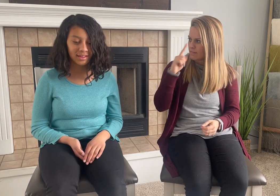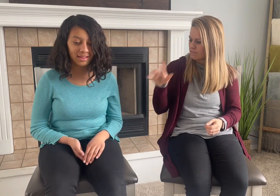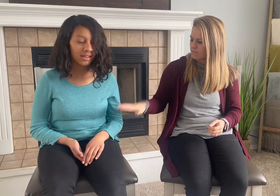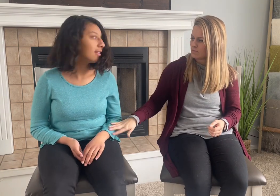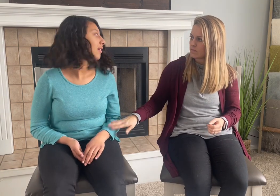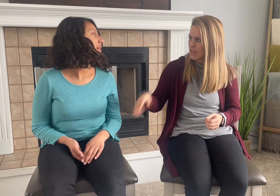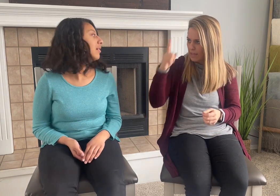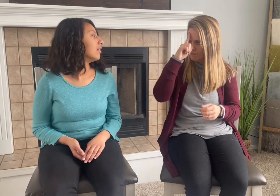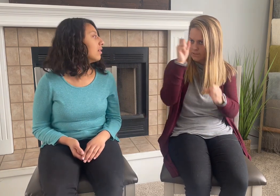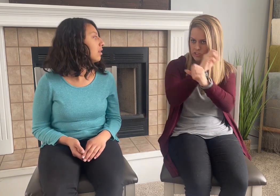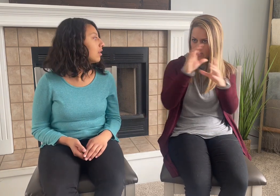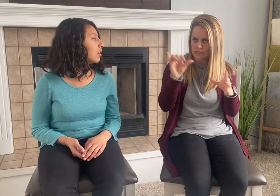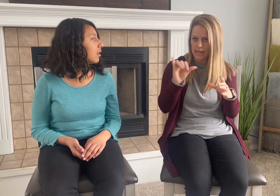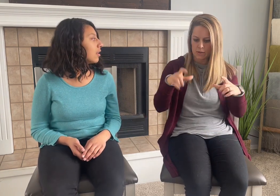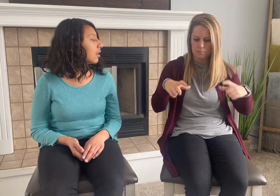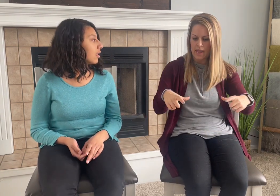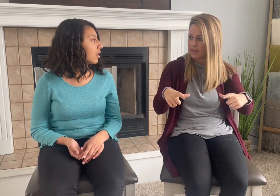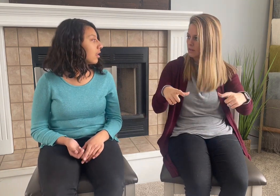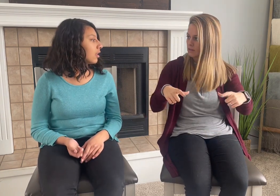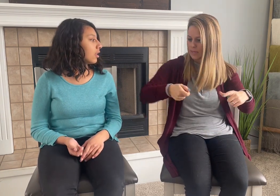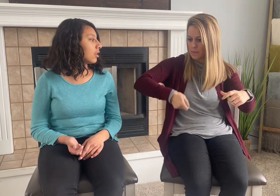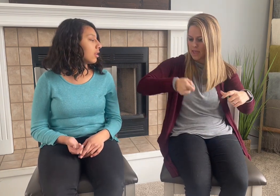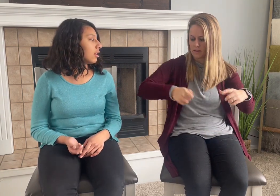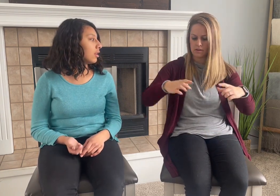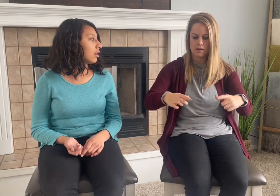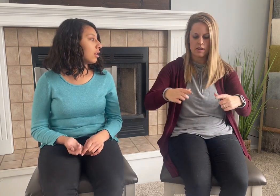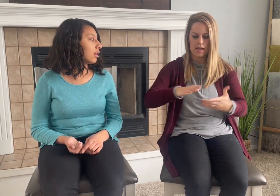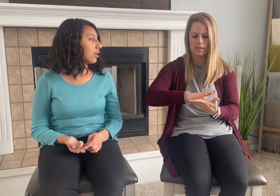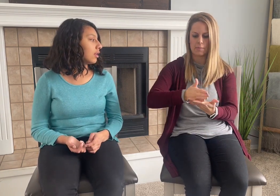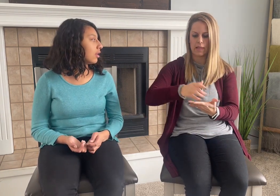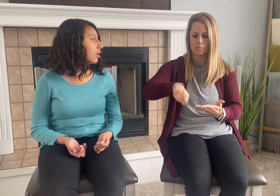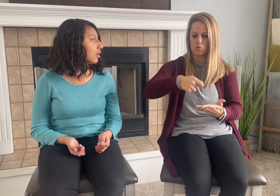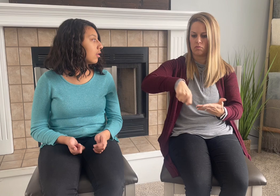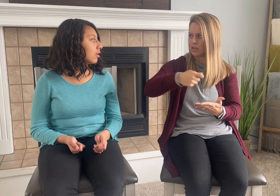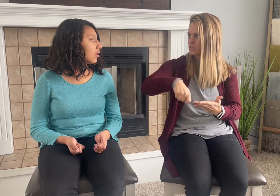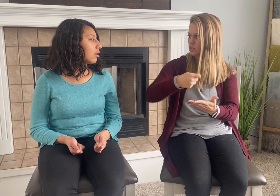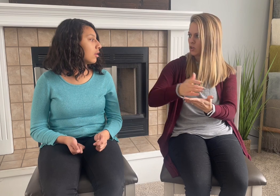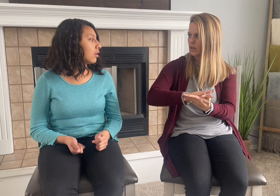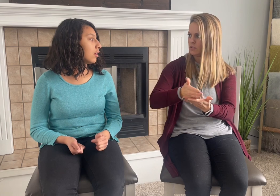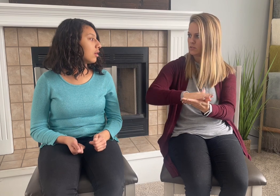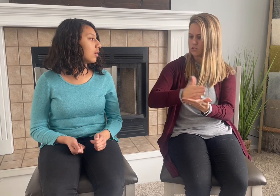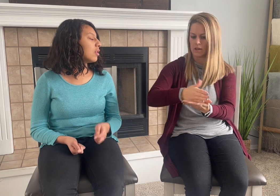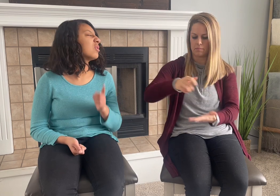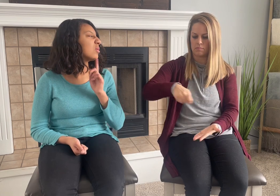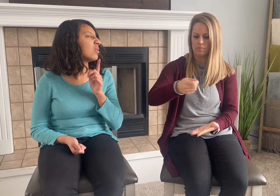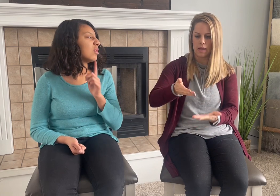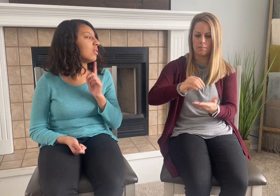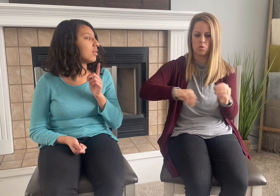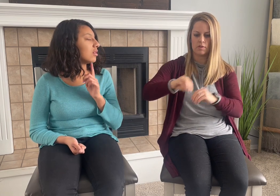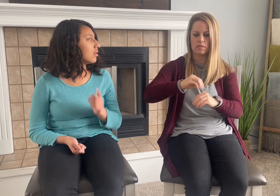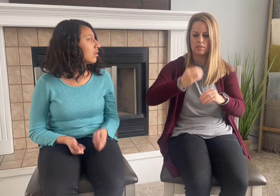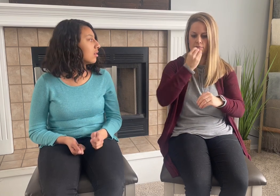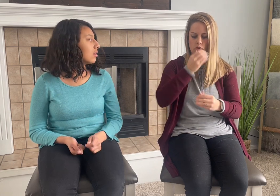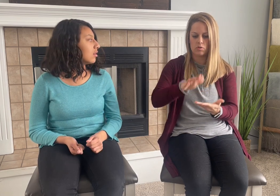it, I envision it like a pan, like a pan and I'm like moving, stirring. So I'm, I'm moving the food.